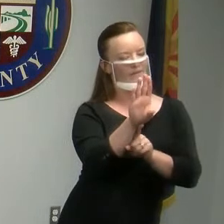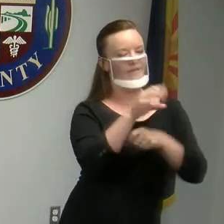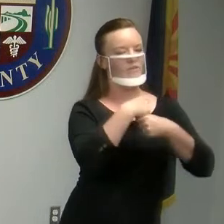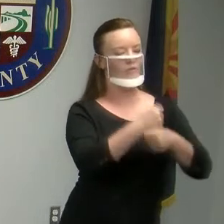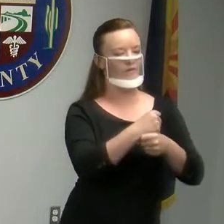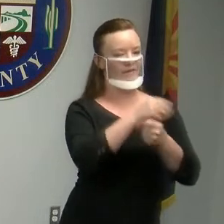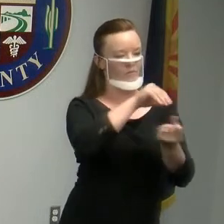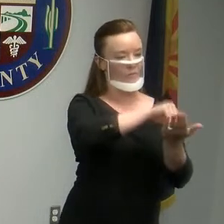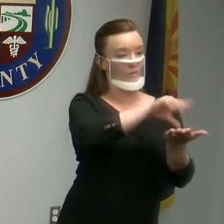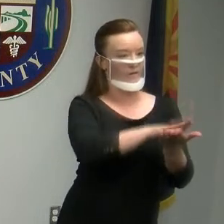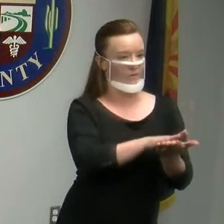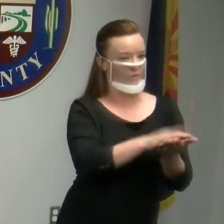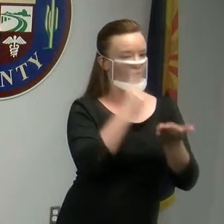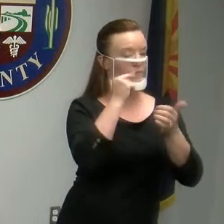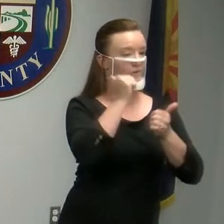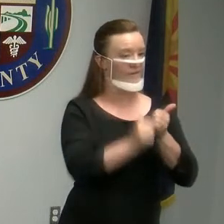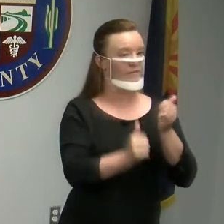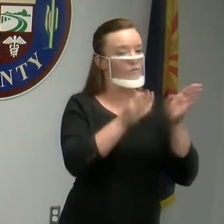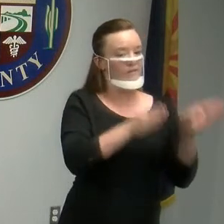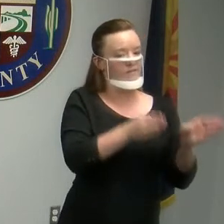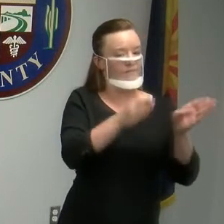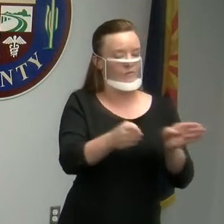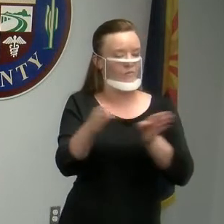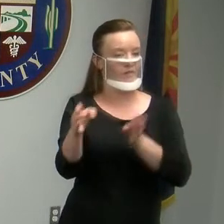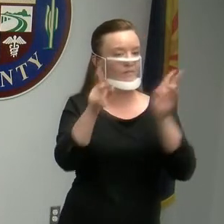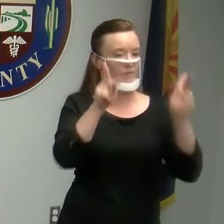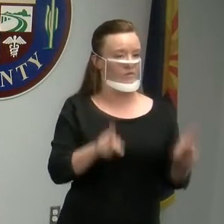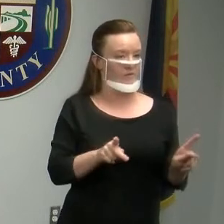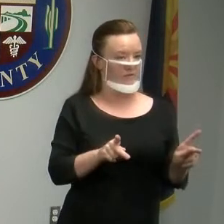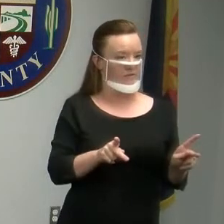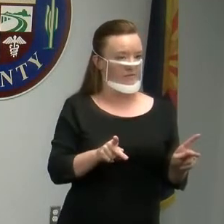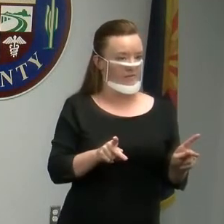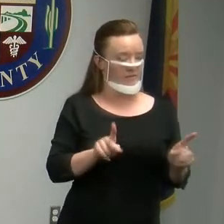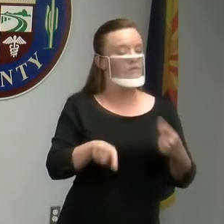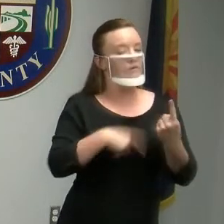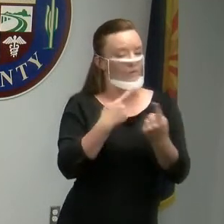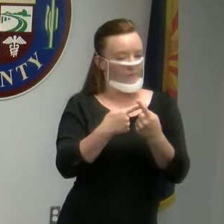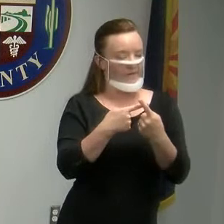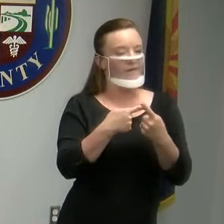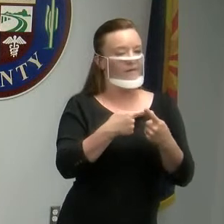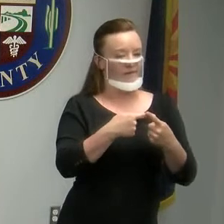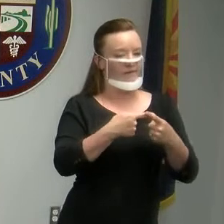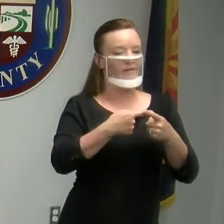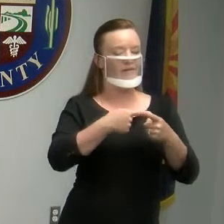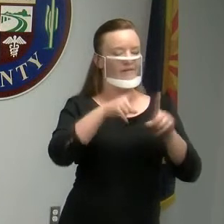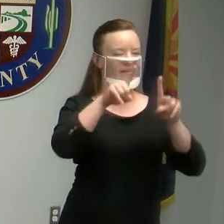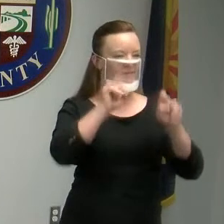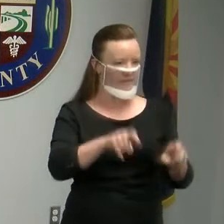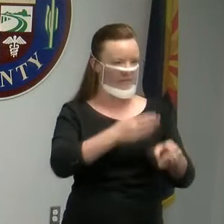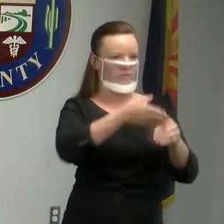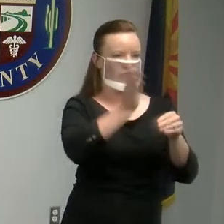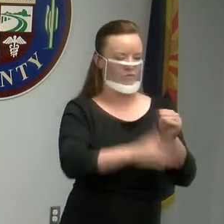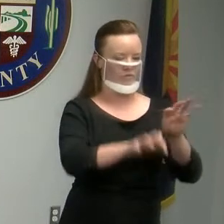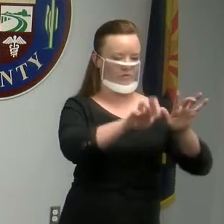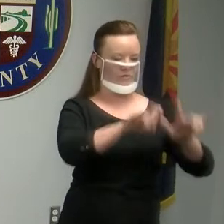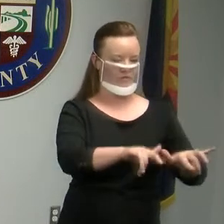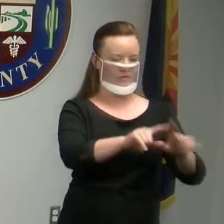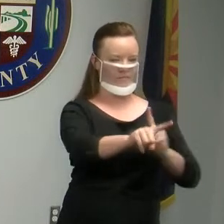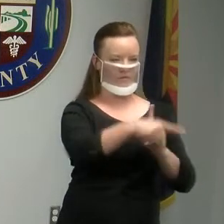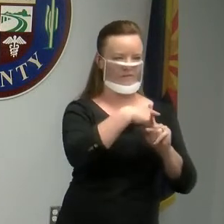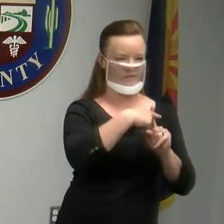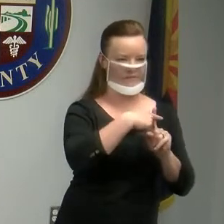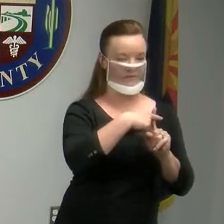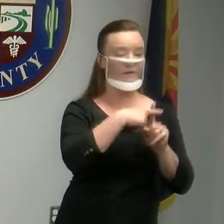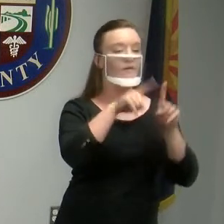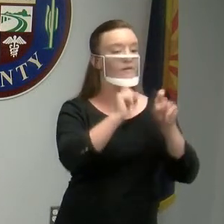each individual person when a positive test result is put into the system. And that test result comes with a name and a date